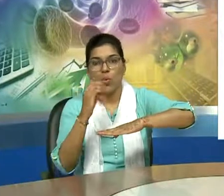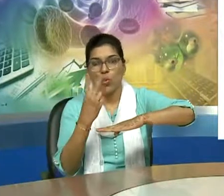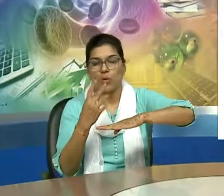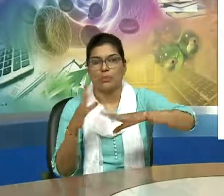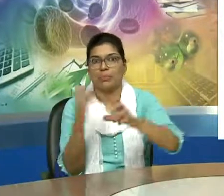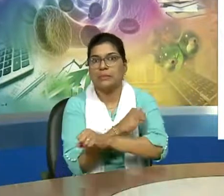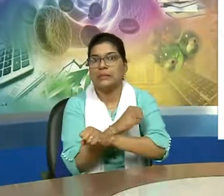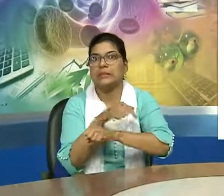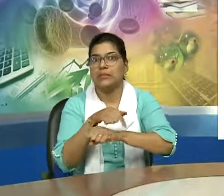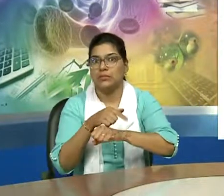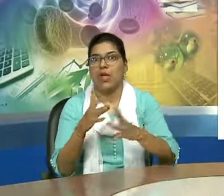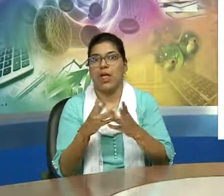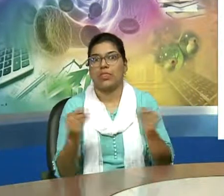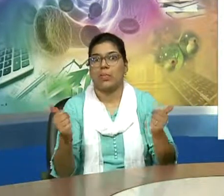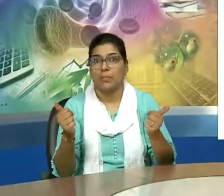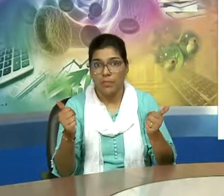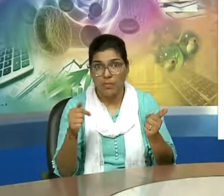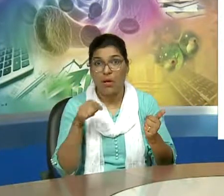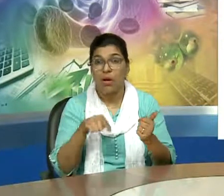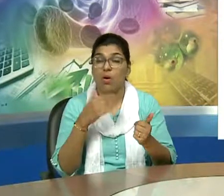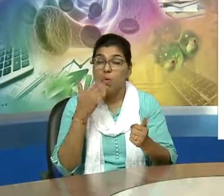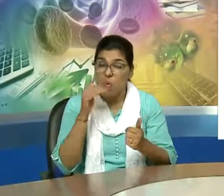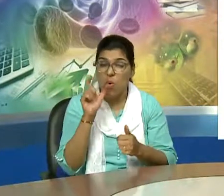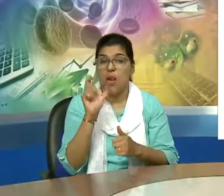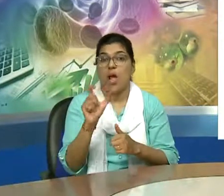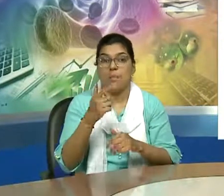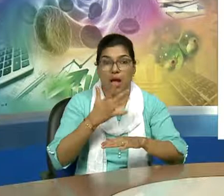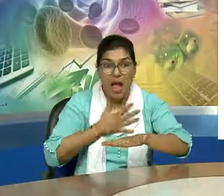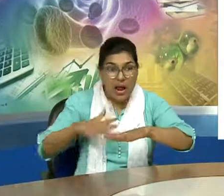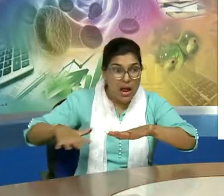and then it stops the supply of oxygen in the water.